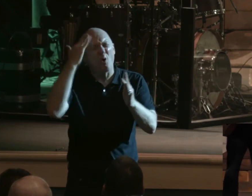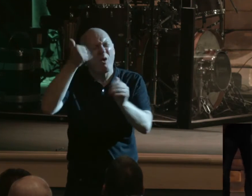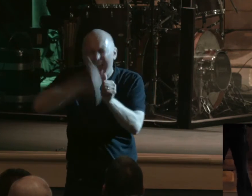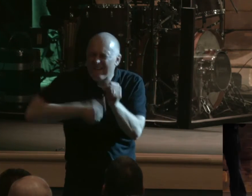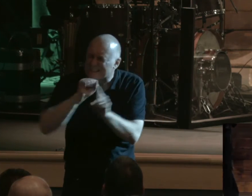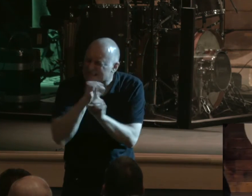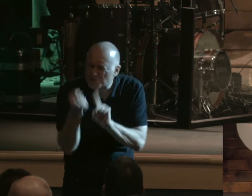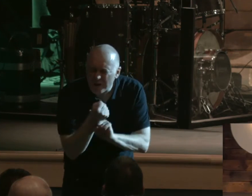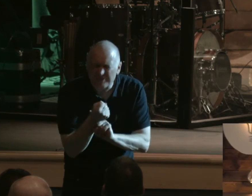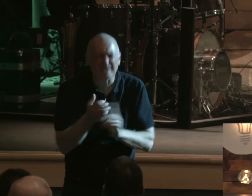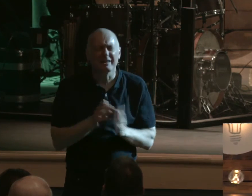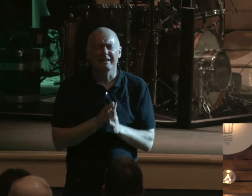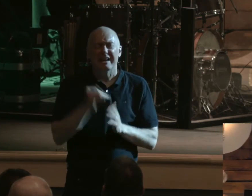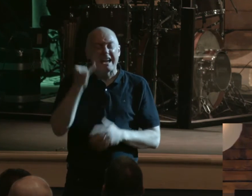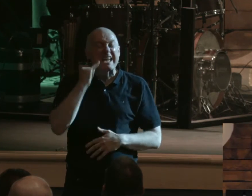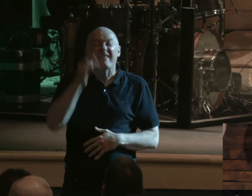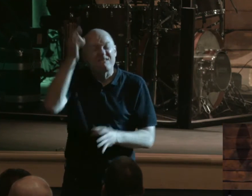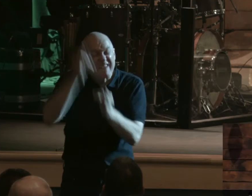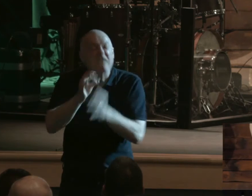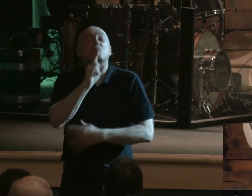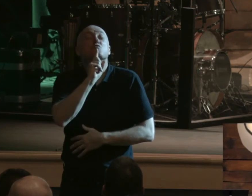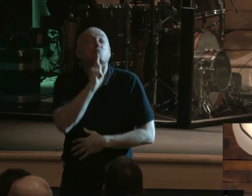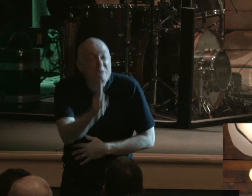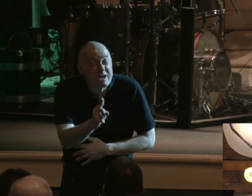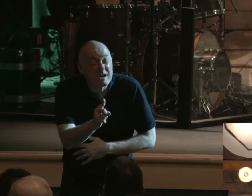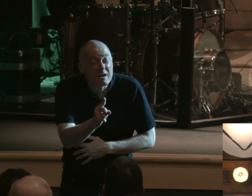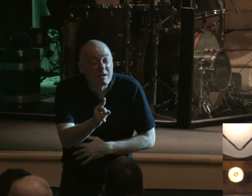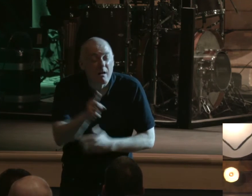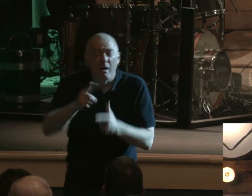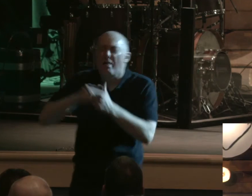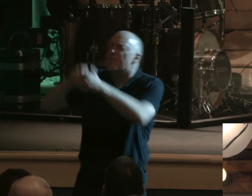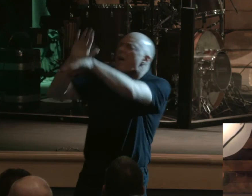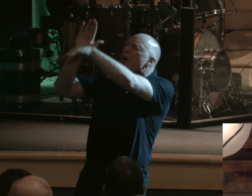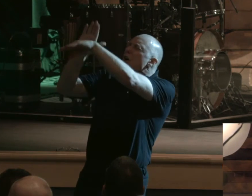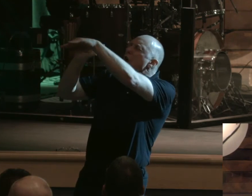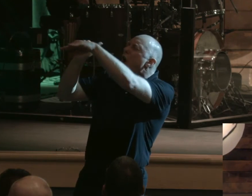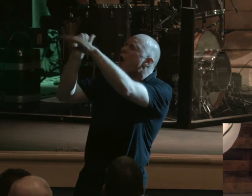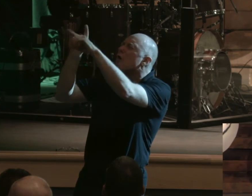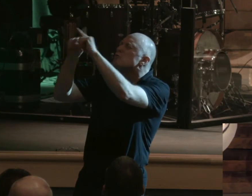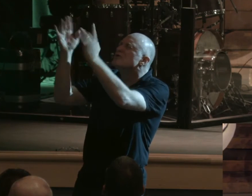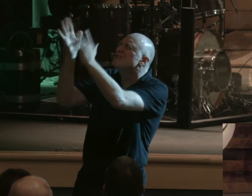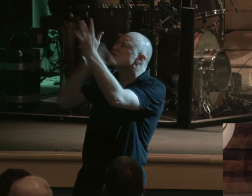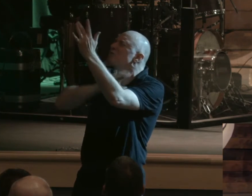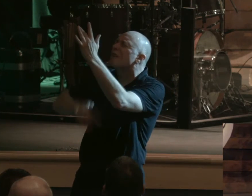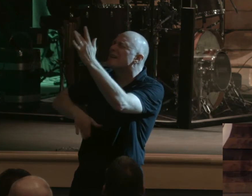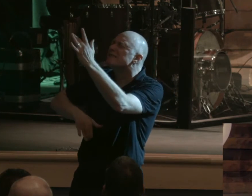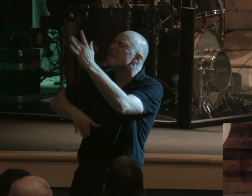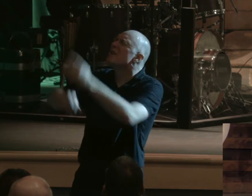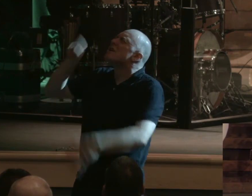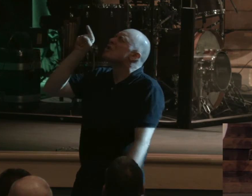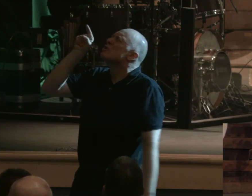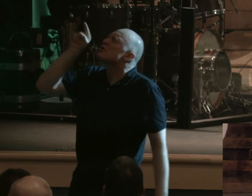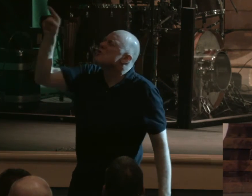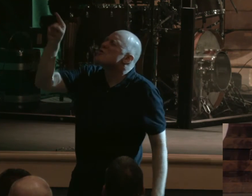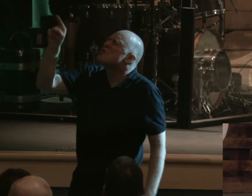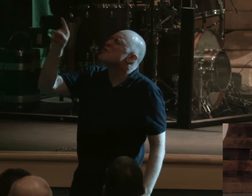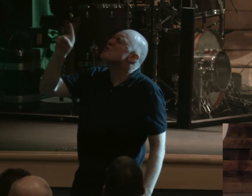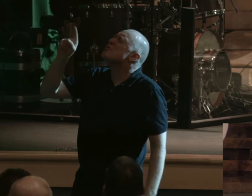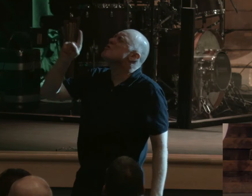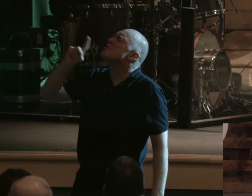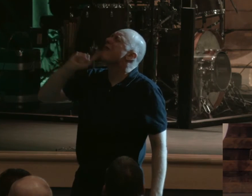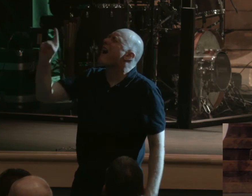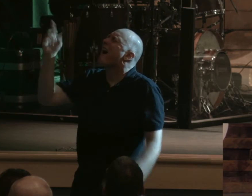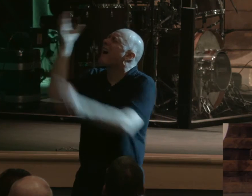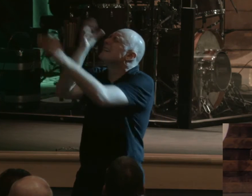He knows every circumstance. And if your faith is real right now, you call out to the Lord Jesus Christ. You are Lord. You